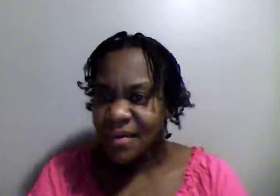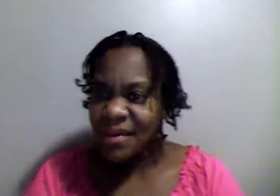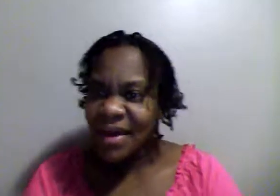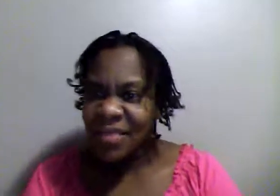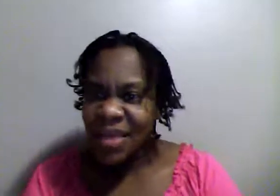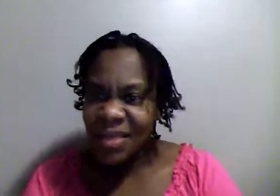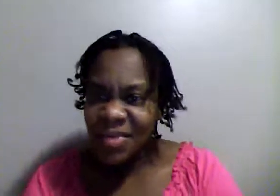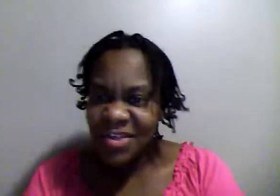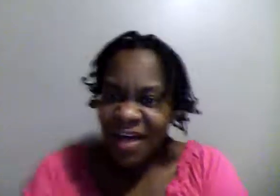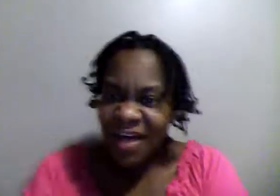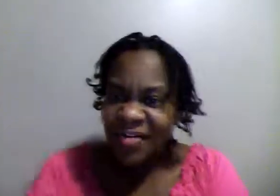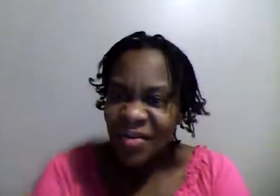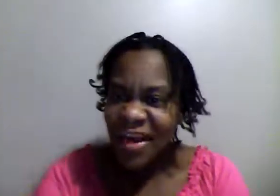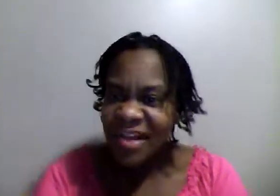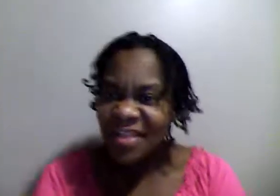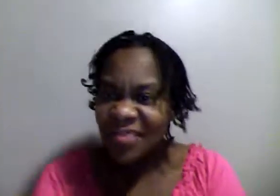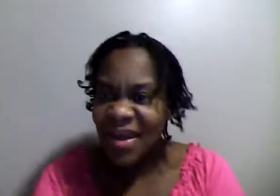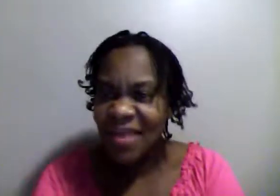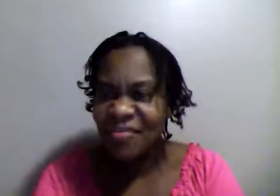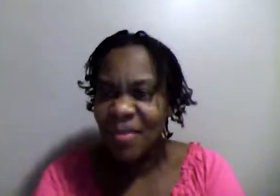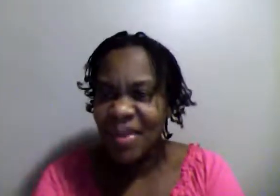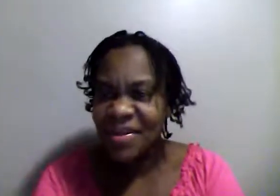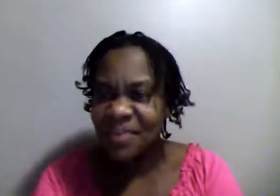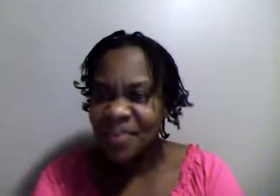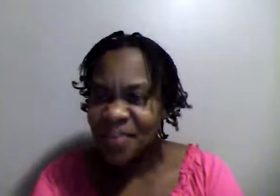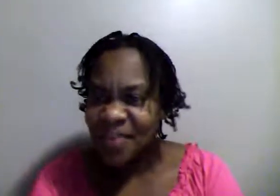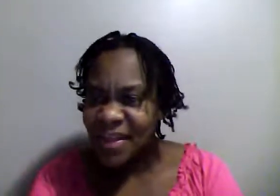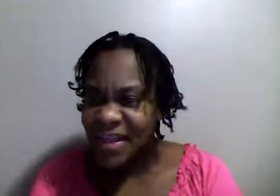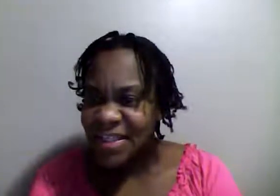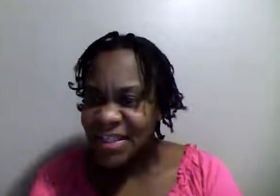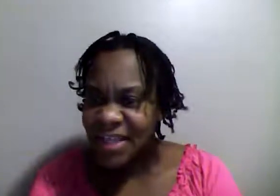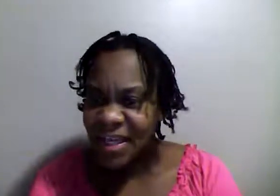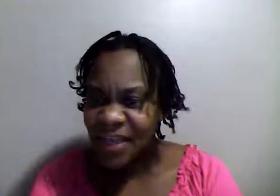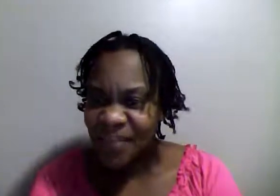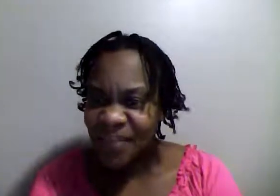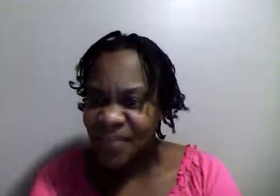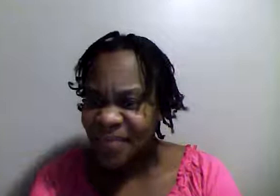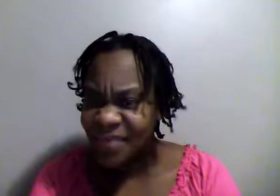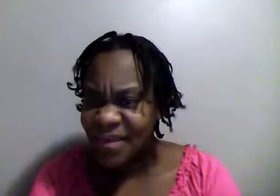I'll be able to have a good healthy plant from it. Let's see.